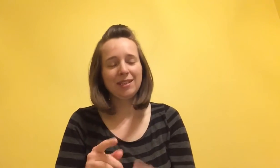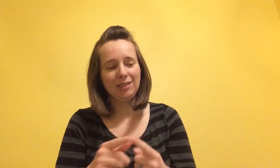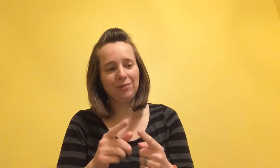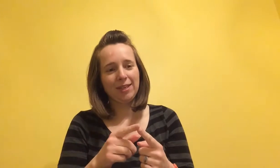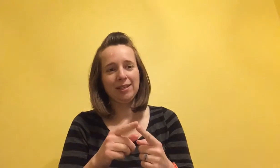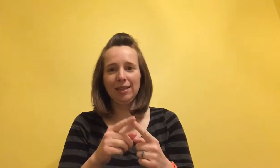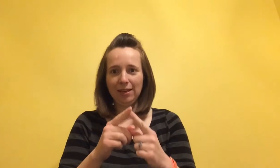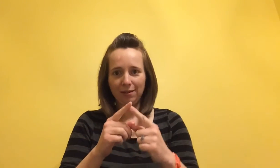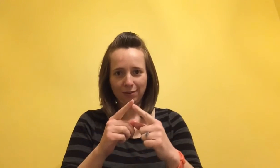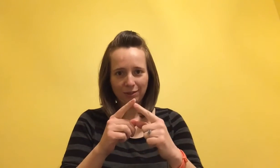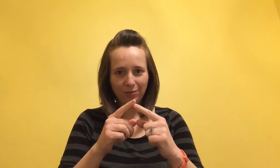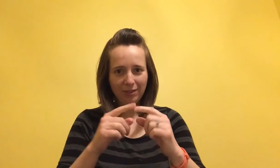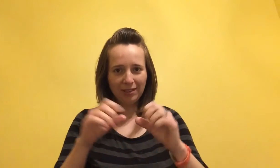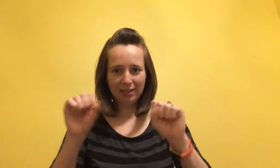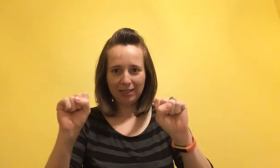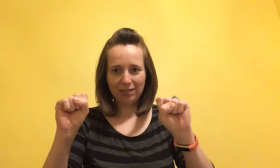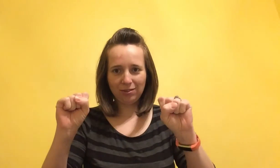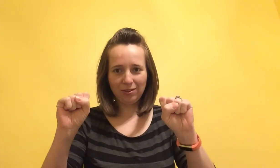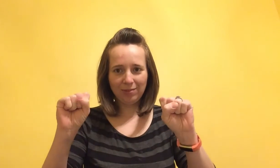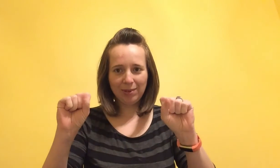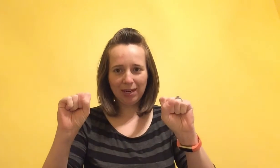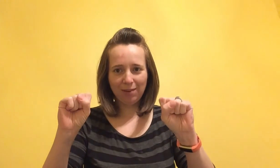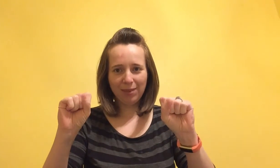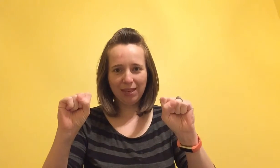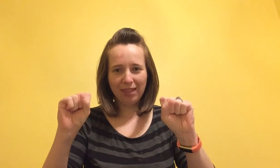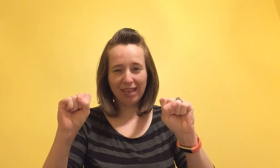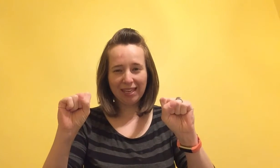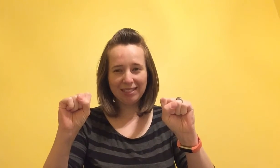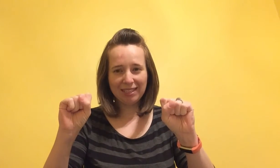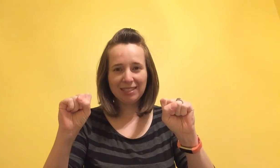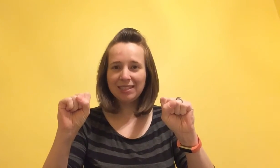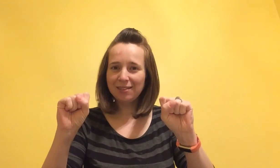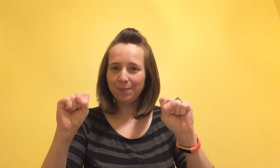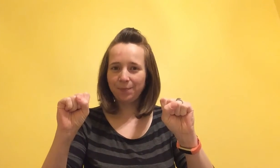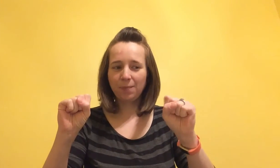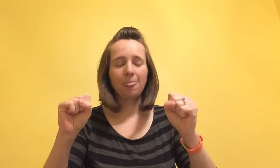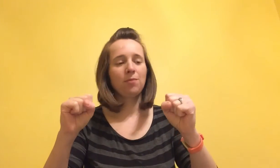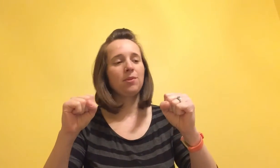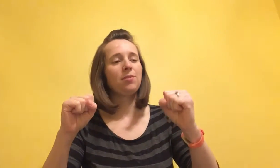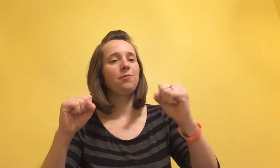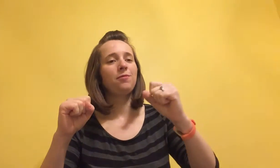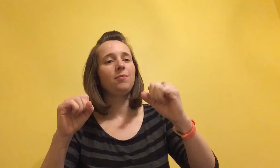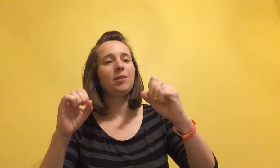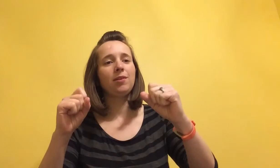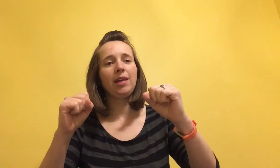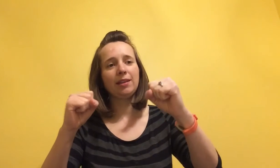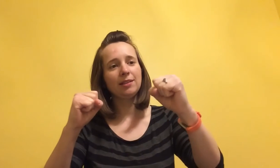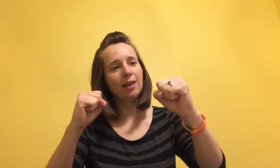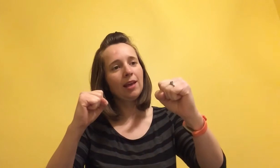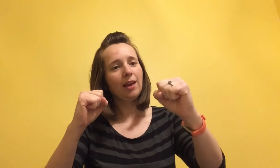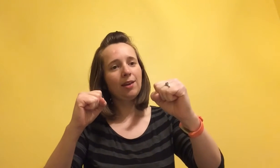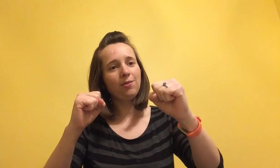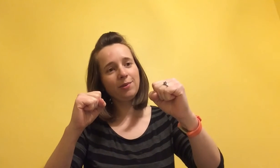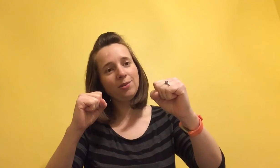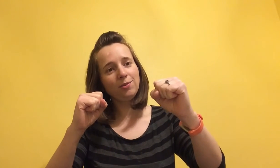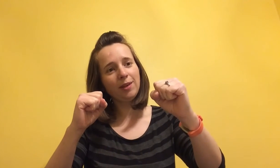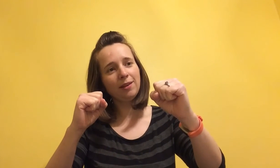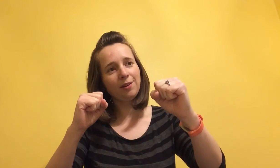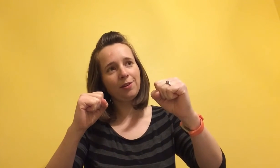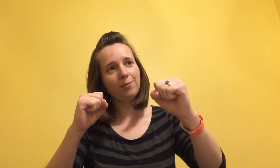signs for that. First one is you're going to be kind of making like S's with your hands. And you could be doing like